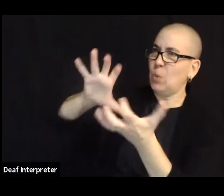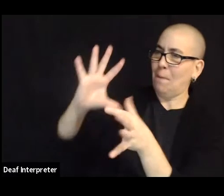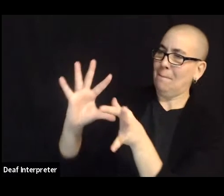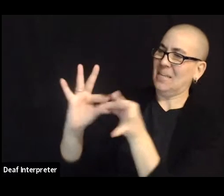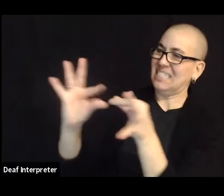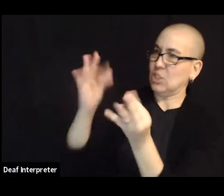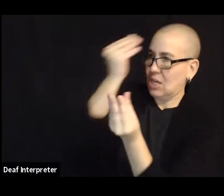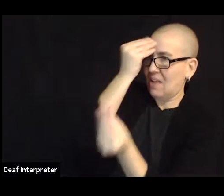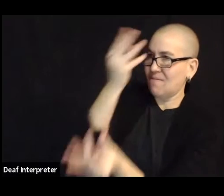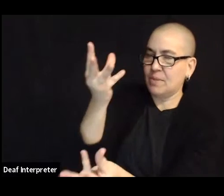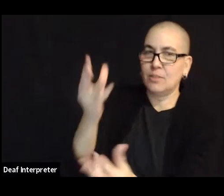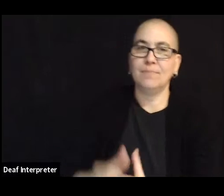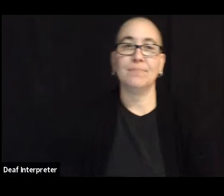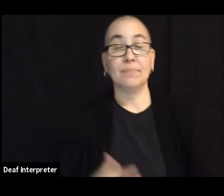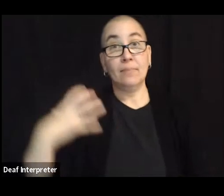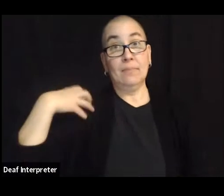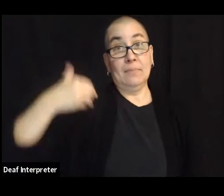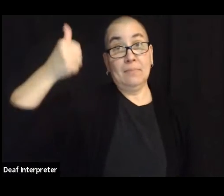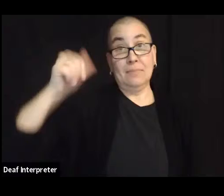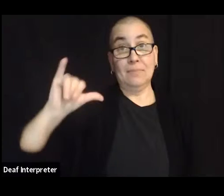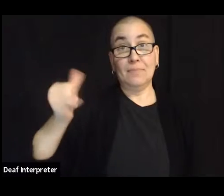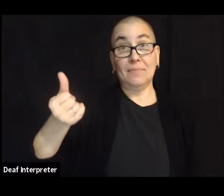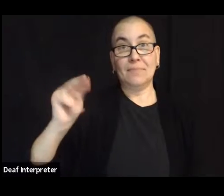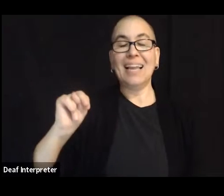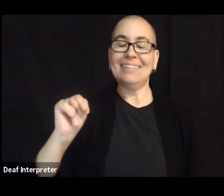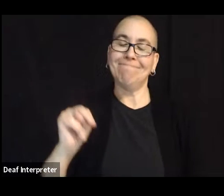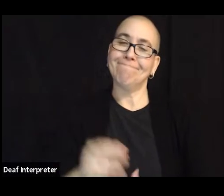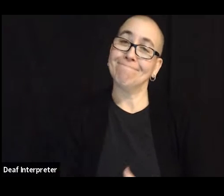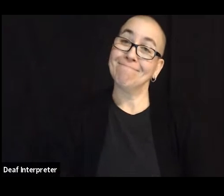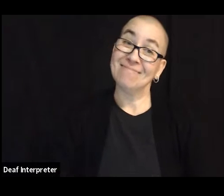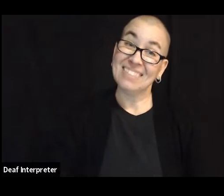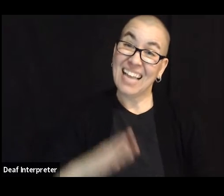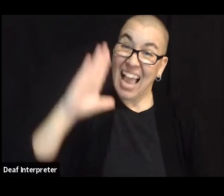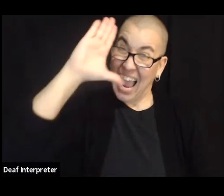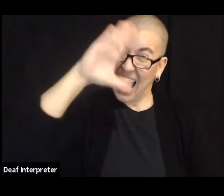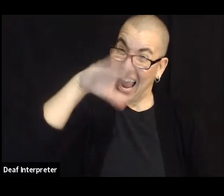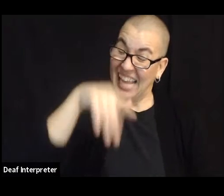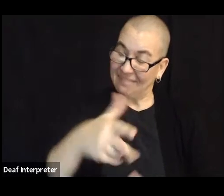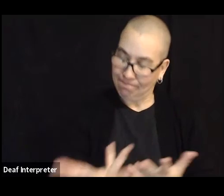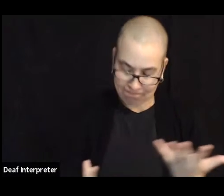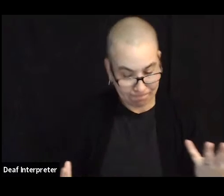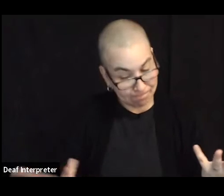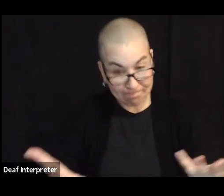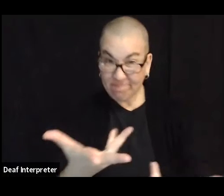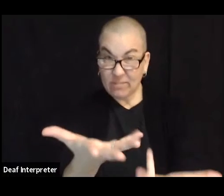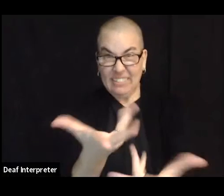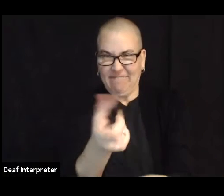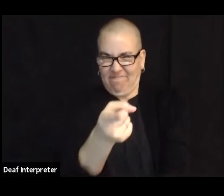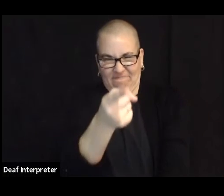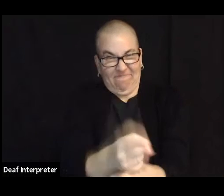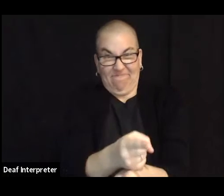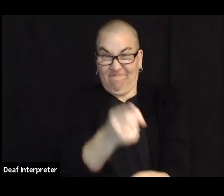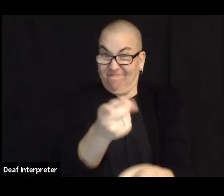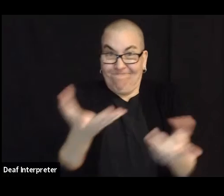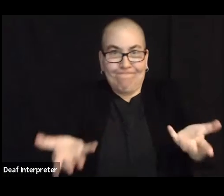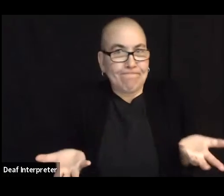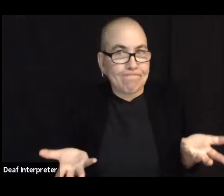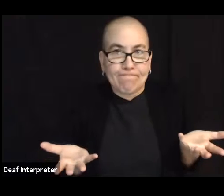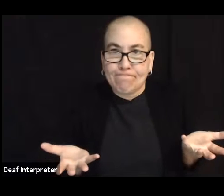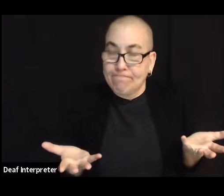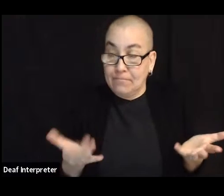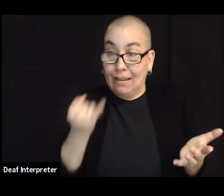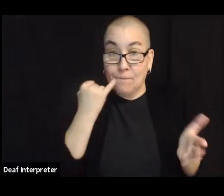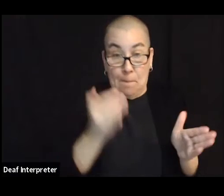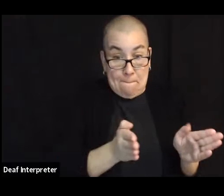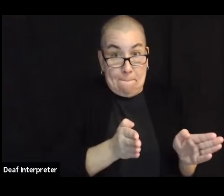fair point. Certainly, when plans change and the message changes, it does create the opportunity for